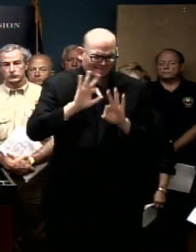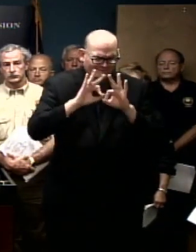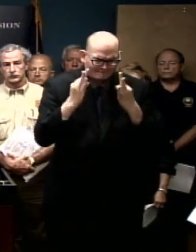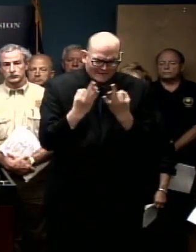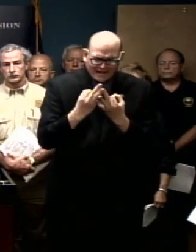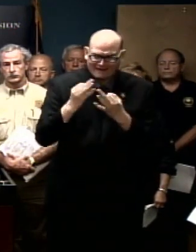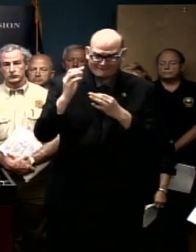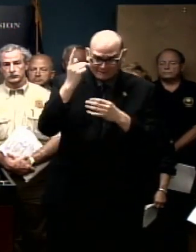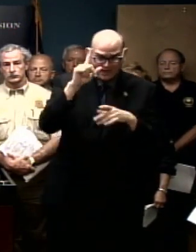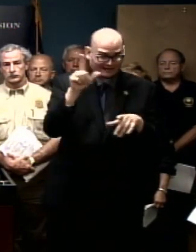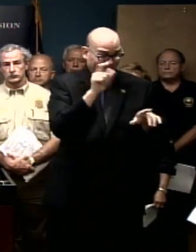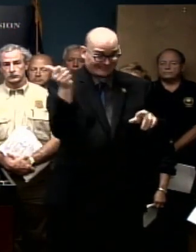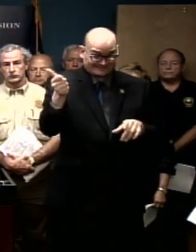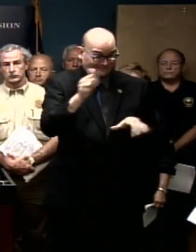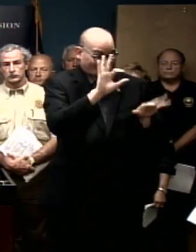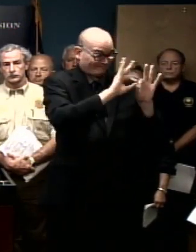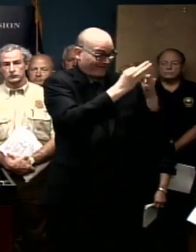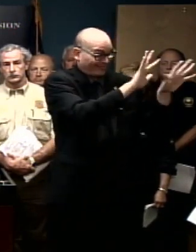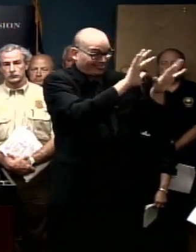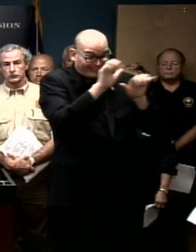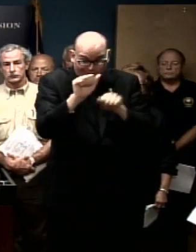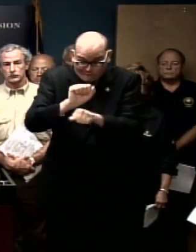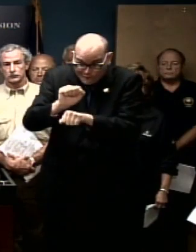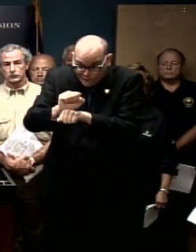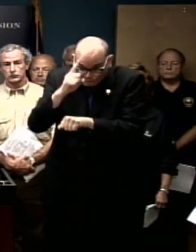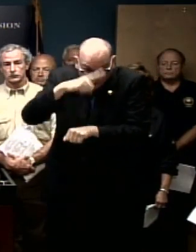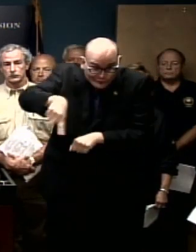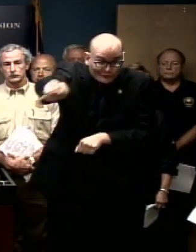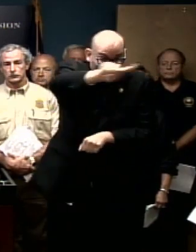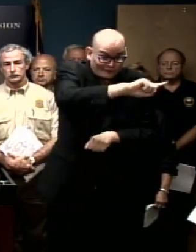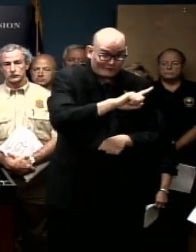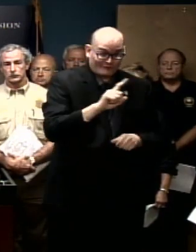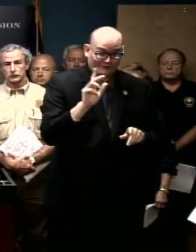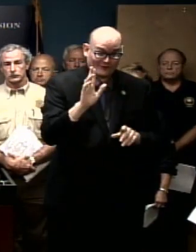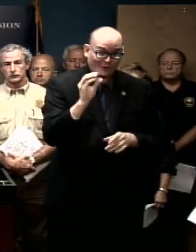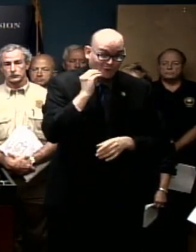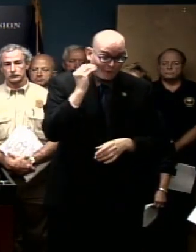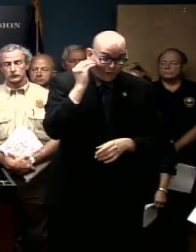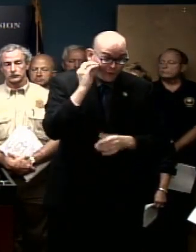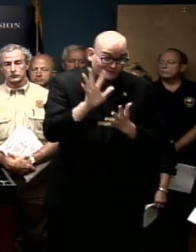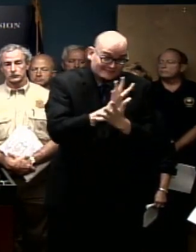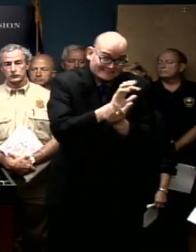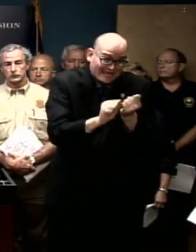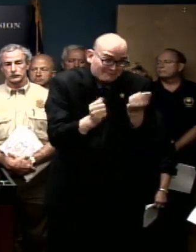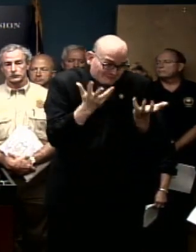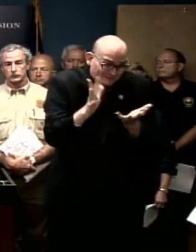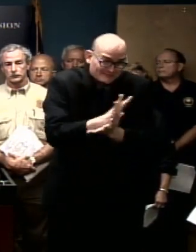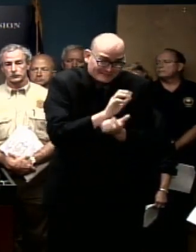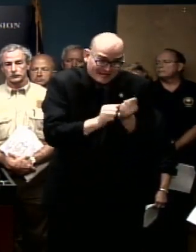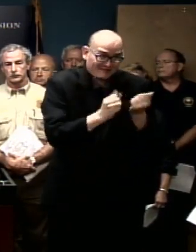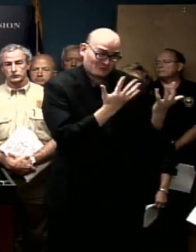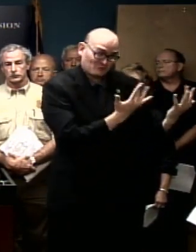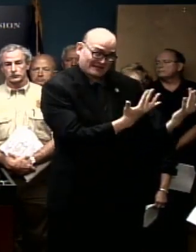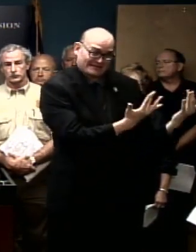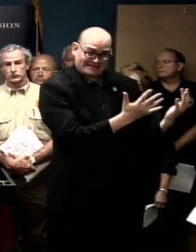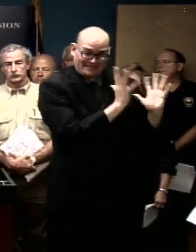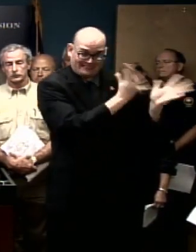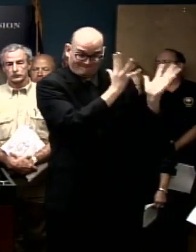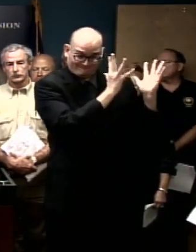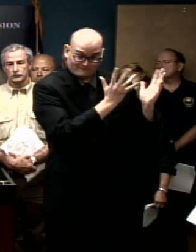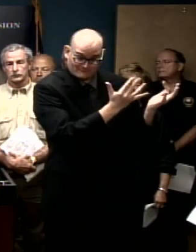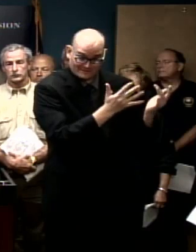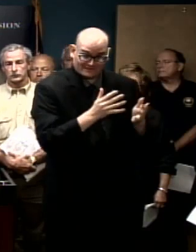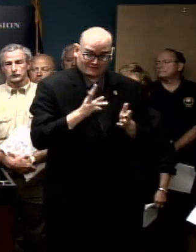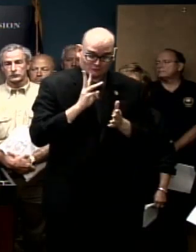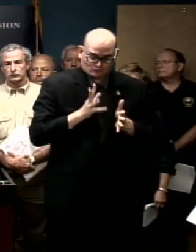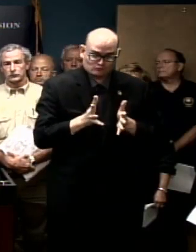have possibly left damaged homes themselves just to make sure they take care of everybody else. The rivers are now going to be an issue. We are going to start really looking at